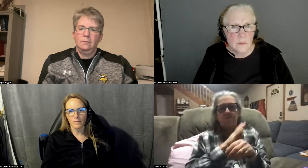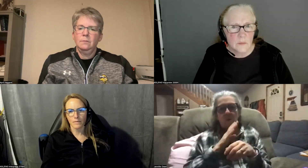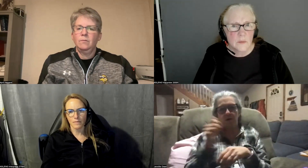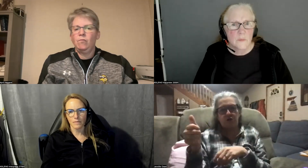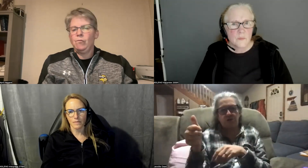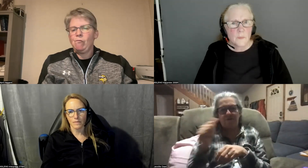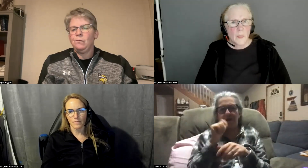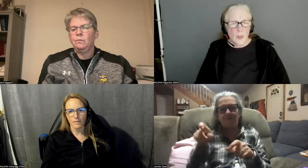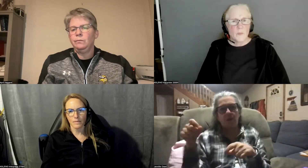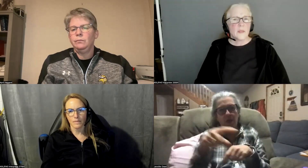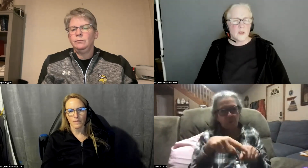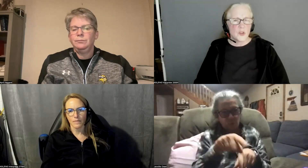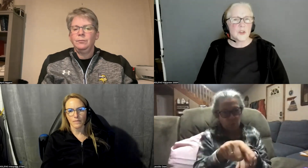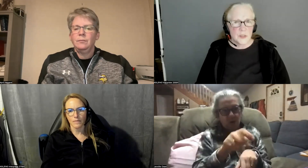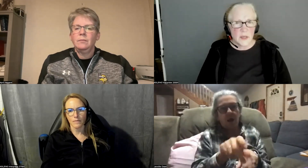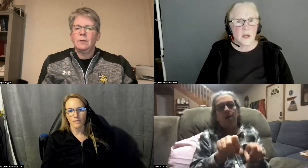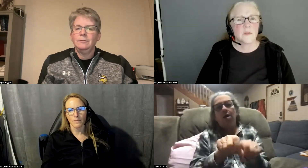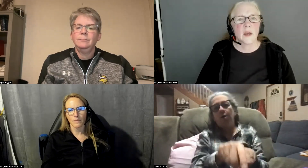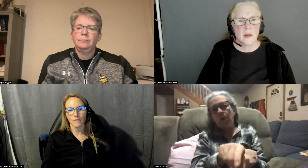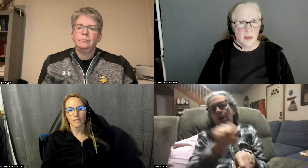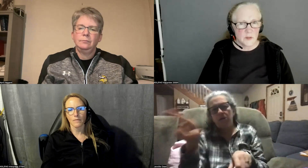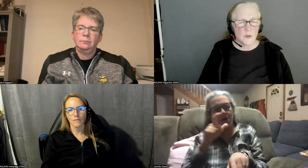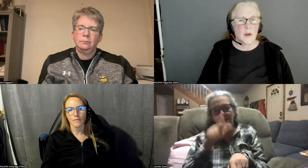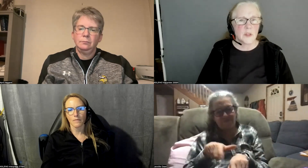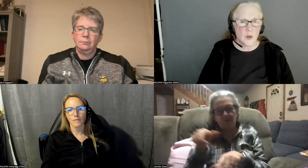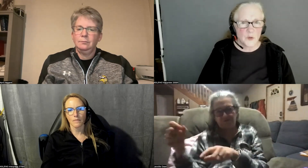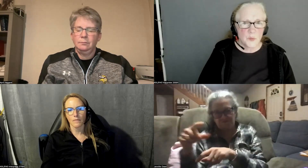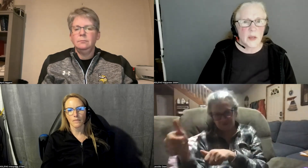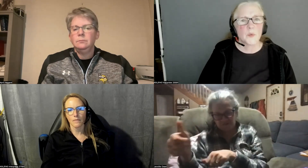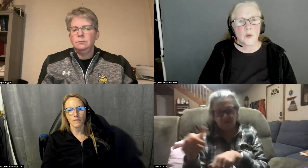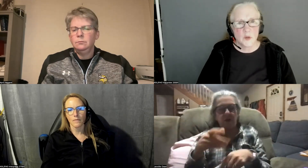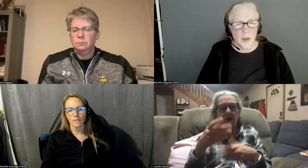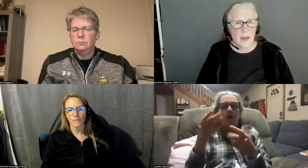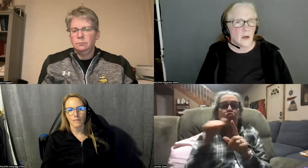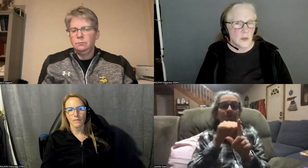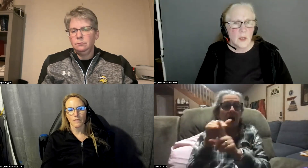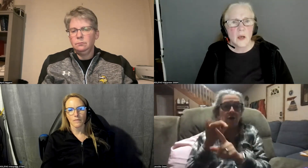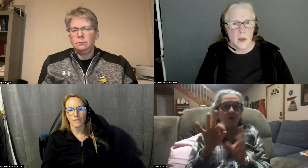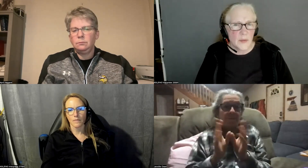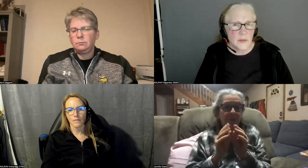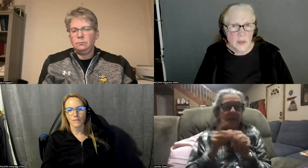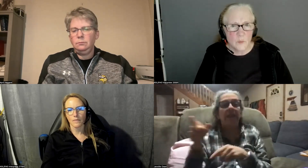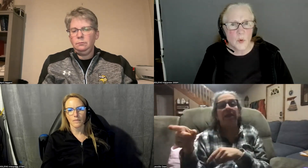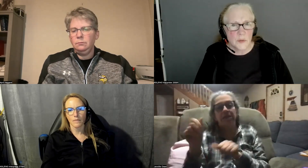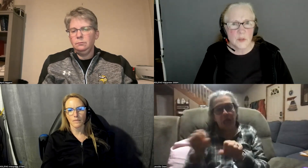everybody. Then she can just take care of that. And so if everything goes through April and goes back out, I think that's